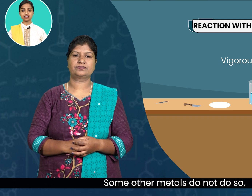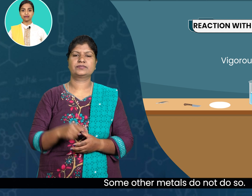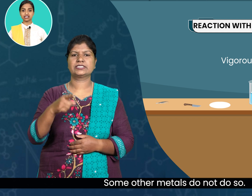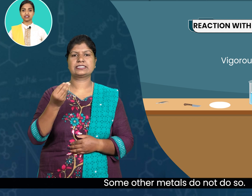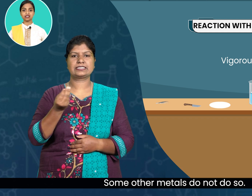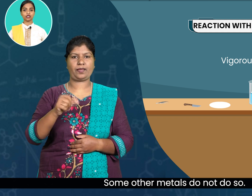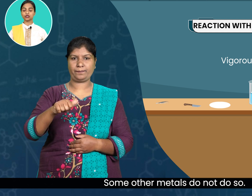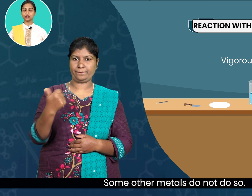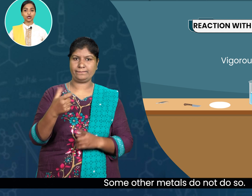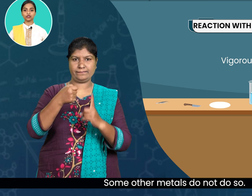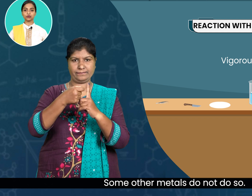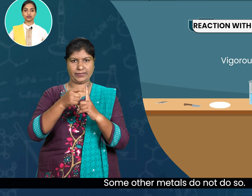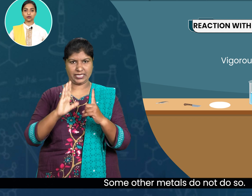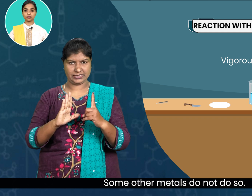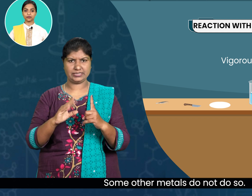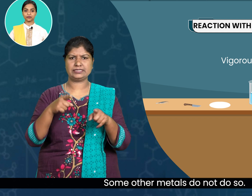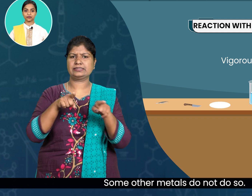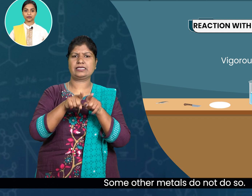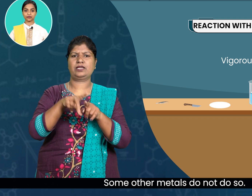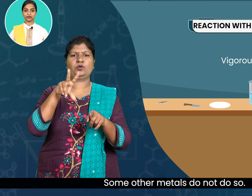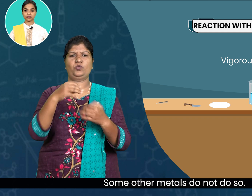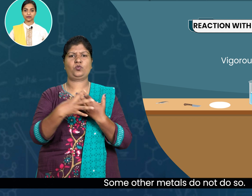Some other metals do not do so.